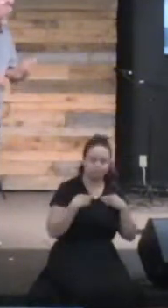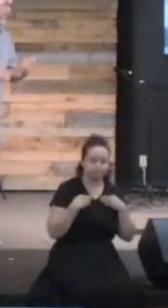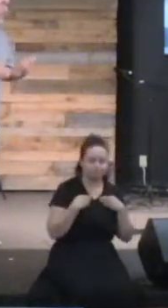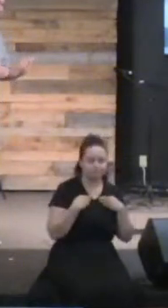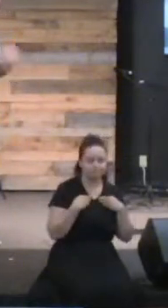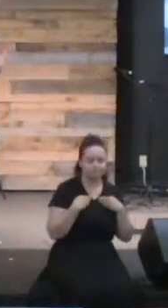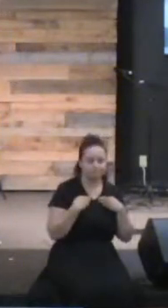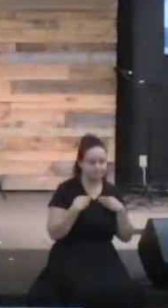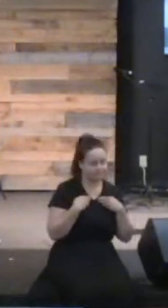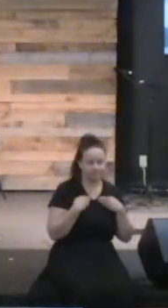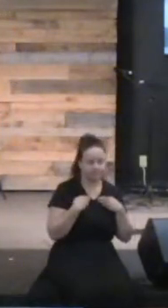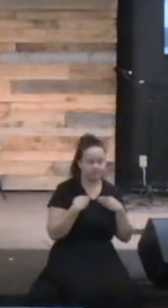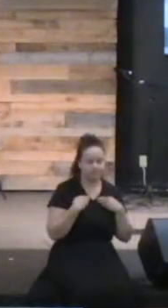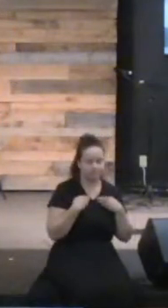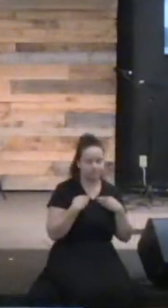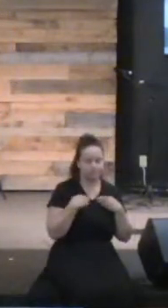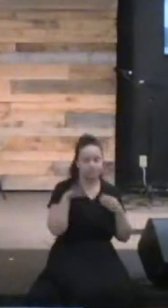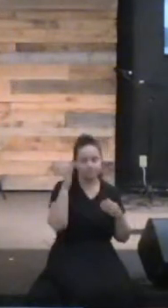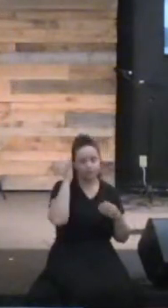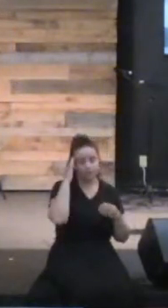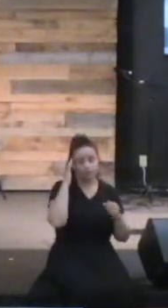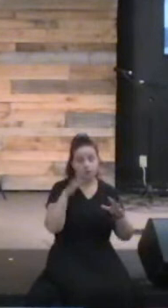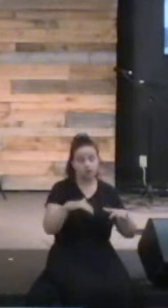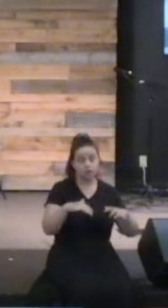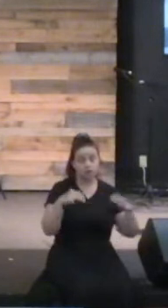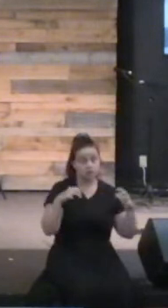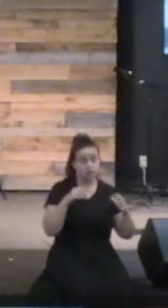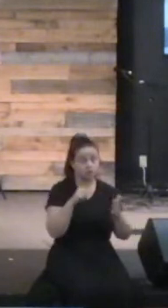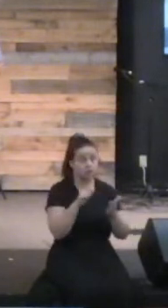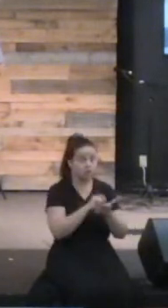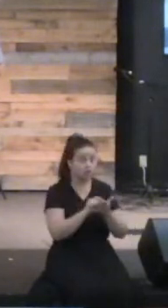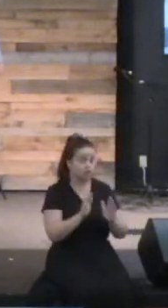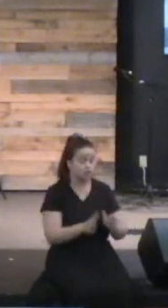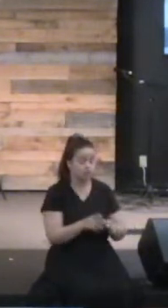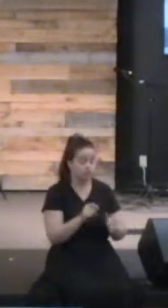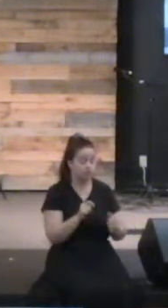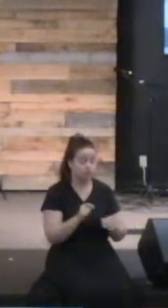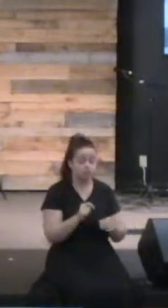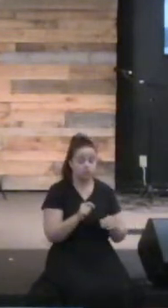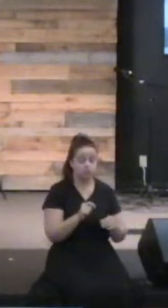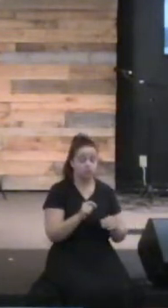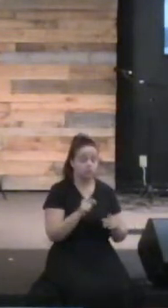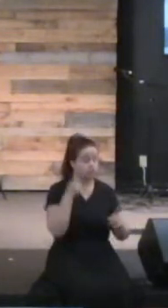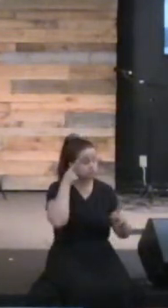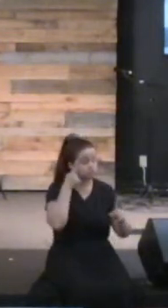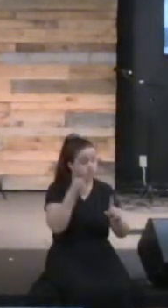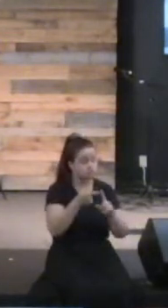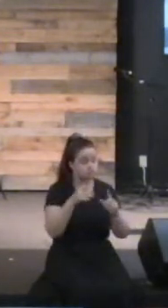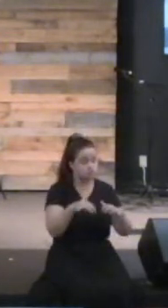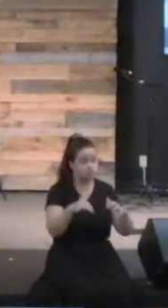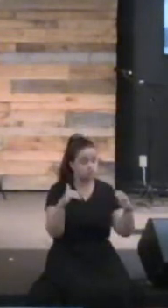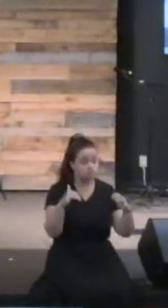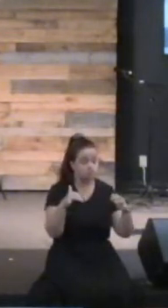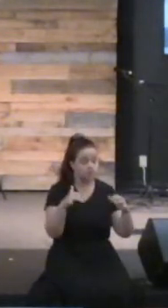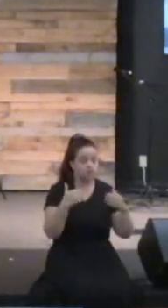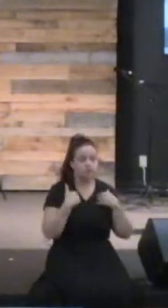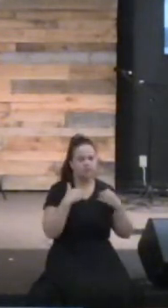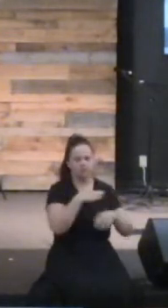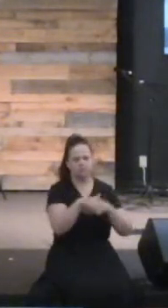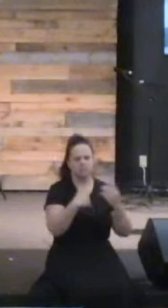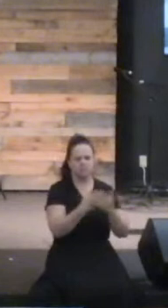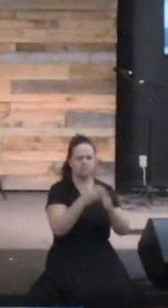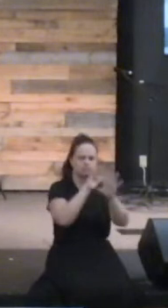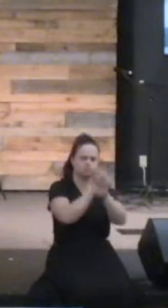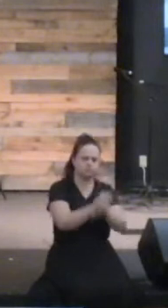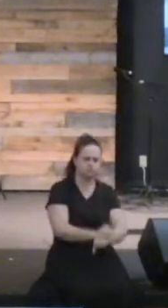you know the the audience that the author is writing to had had all of these Traditions